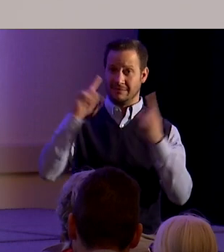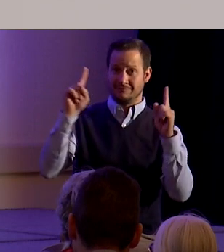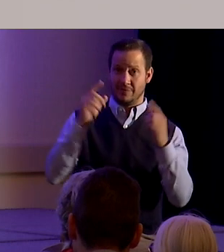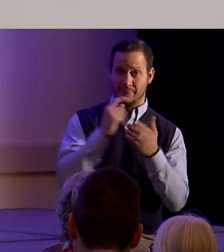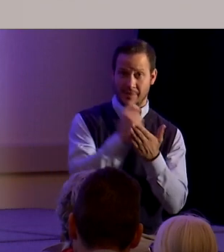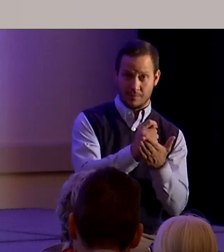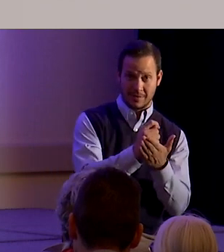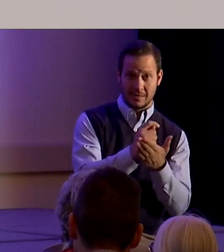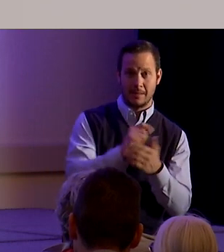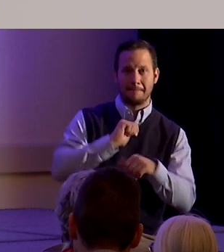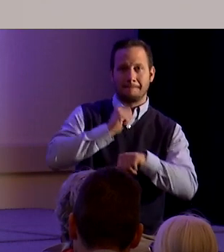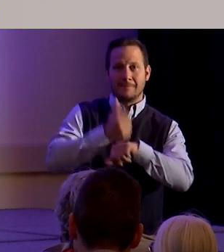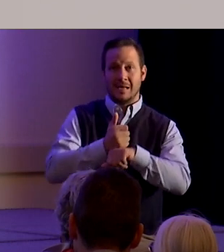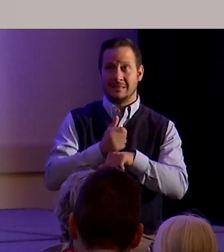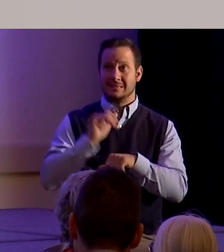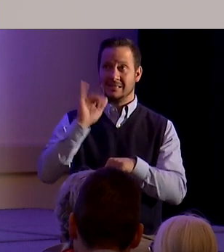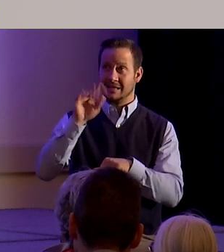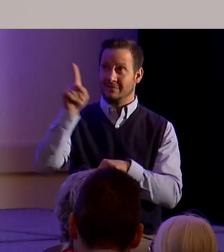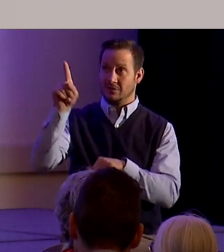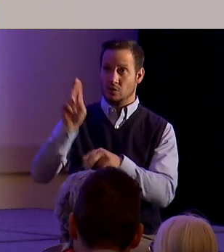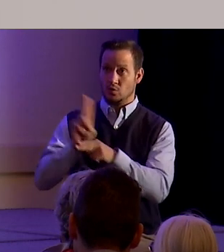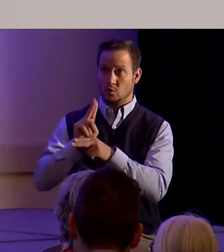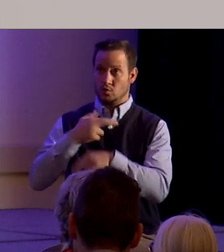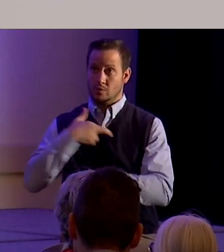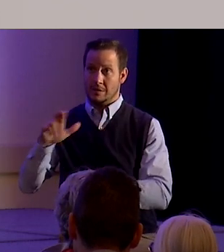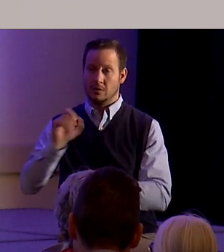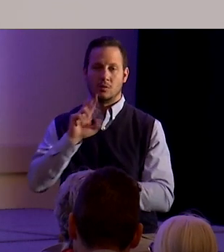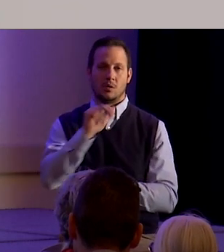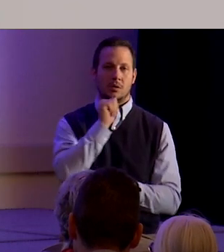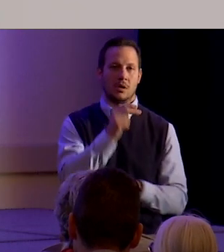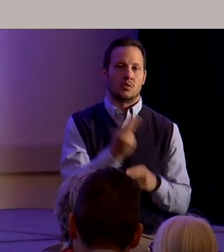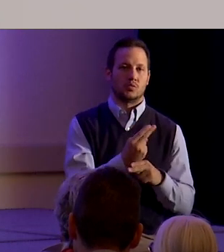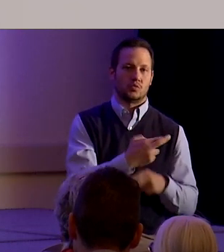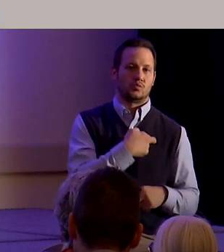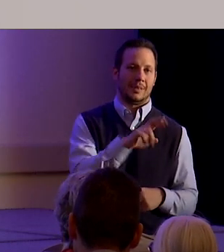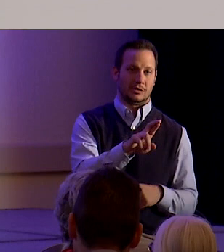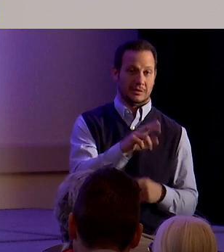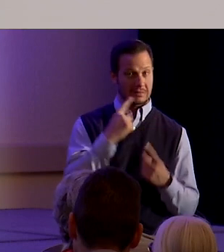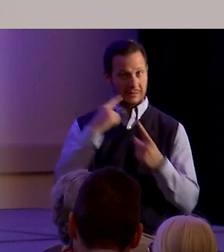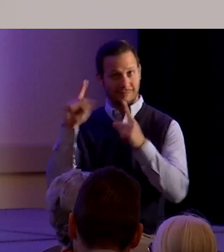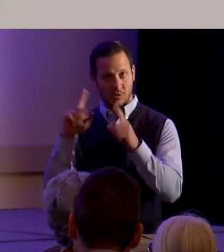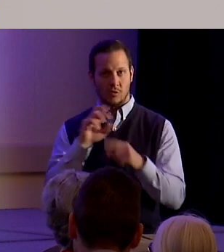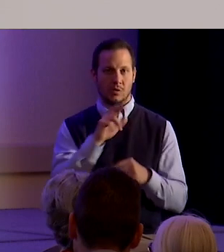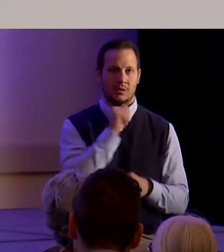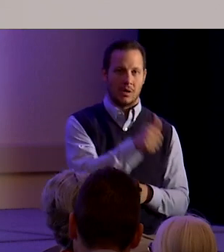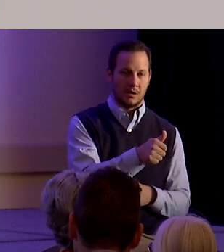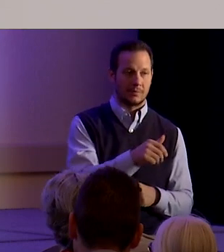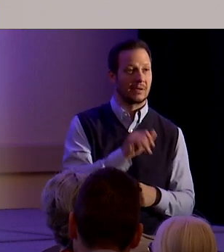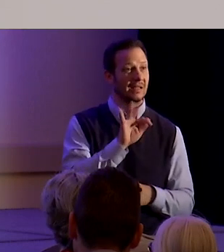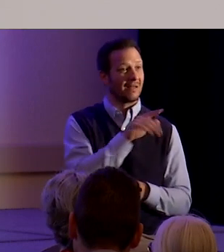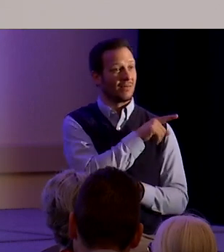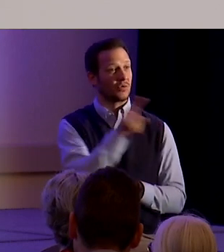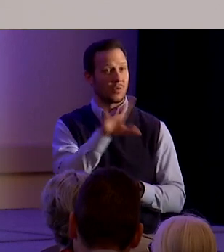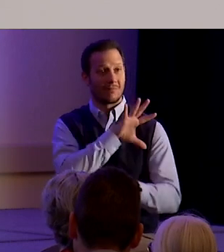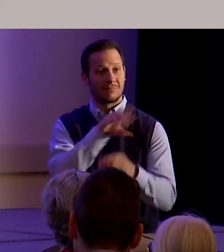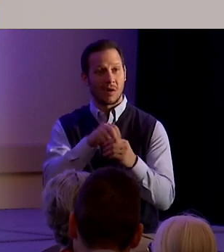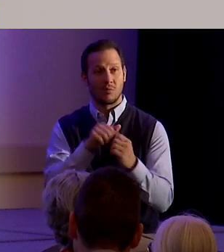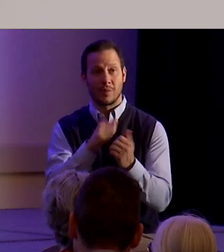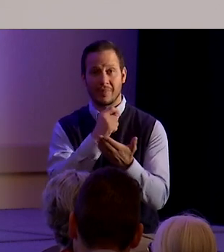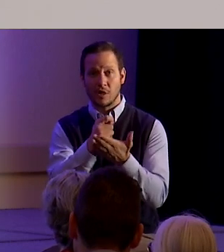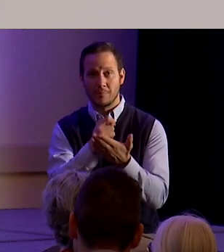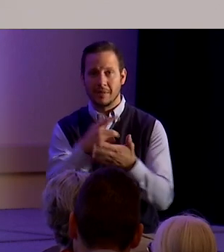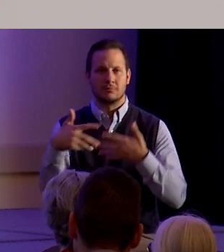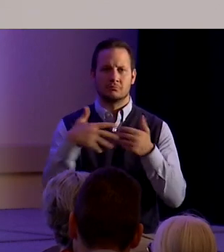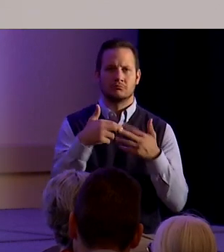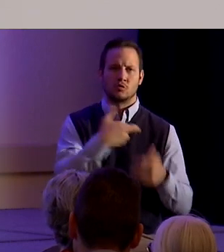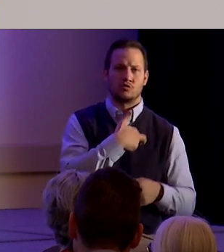their therapist used religion or did not use religion. If you've been in any kind of therapy, religious or not,